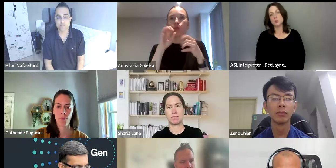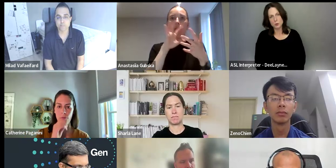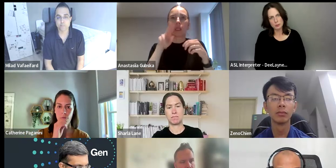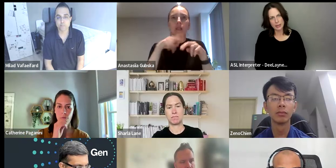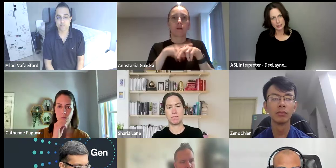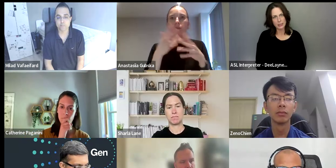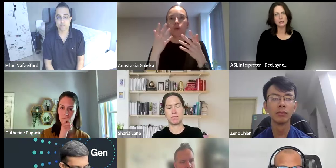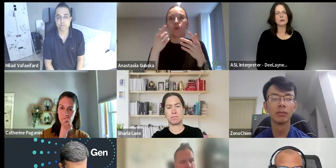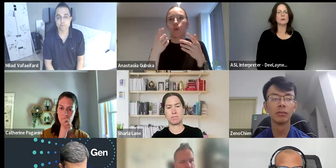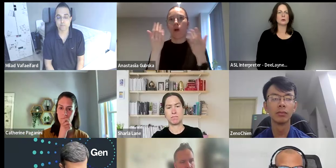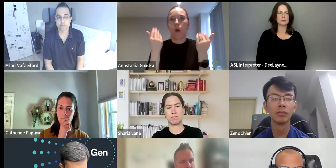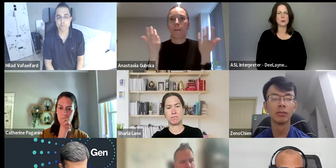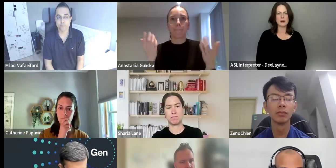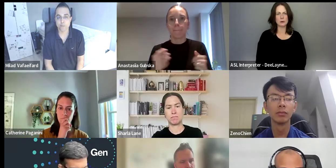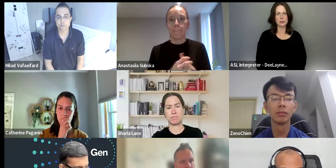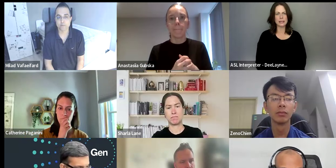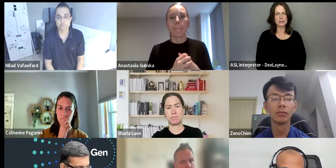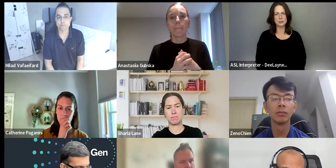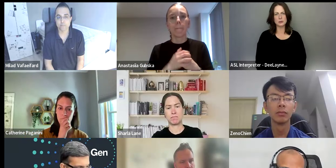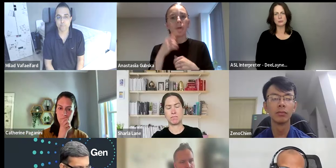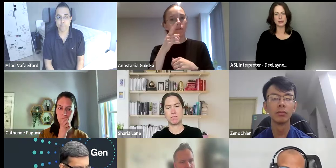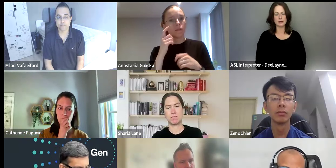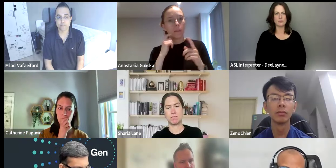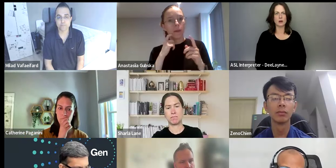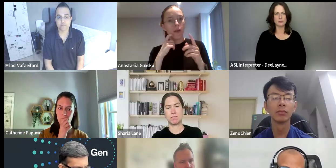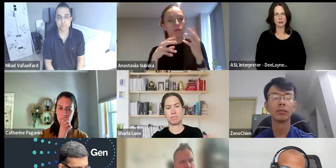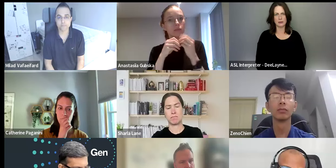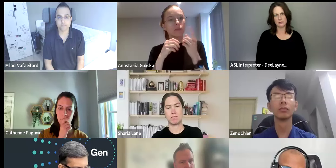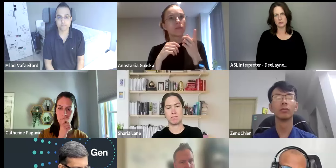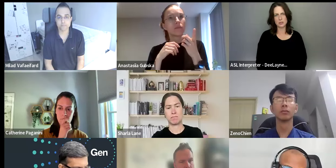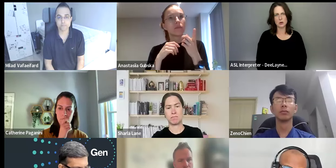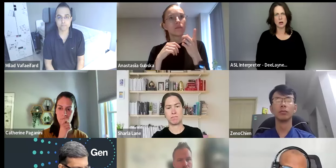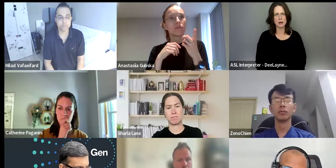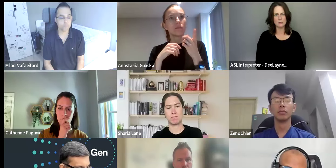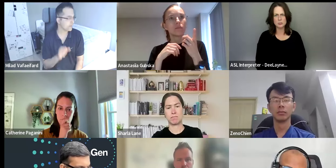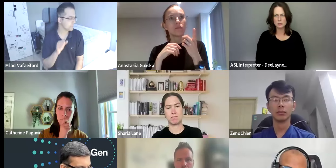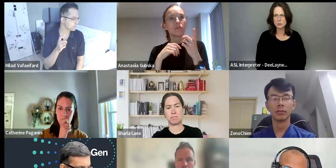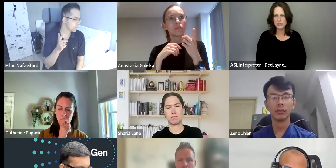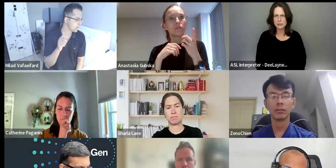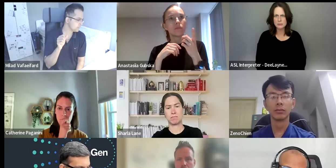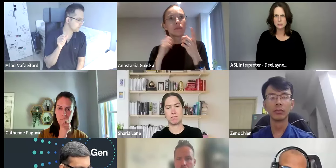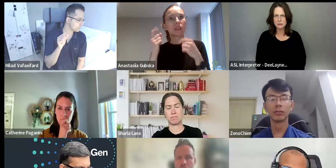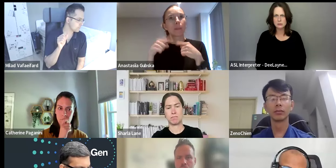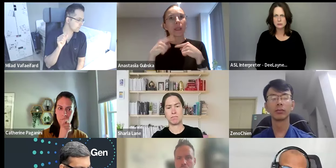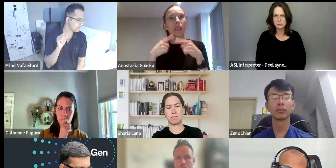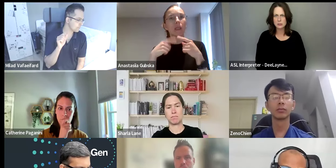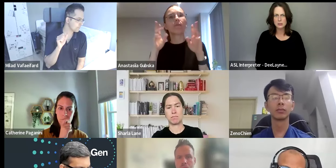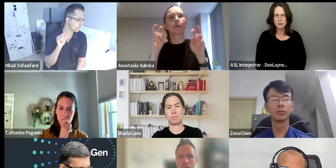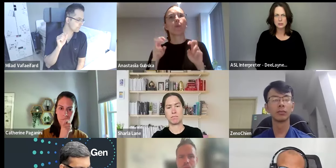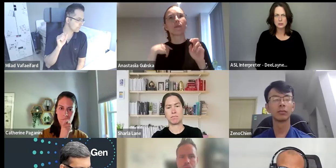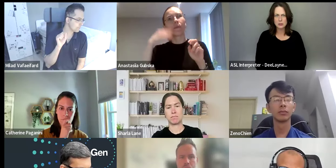about the tools we might need or whatever we need to get involved at Cloud Native. So did you want to add something?